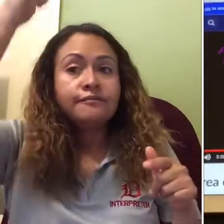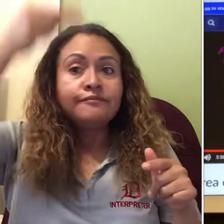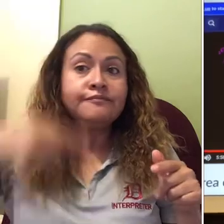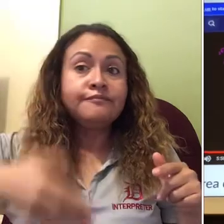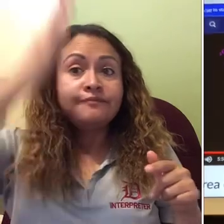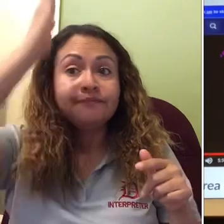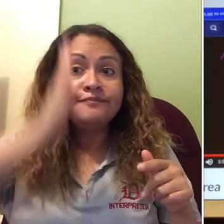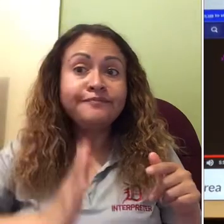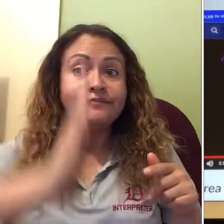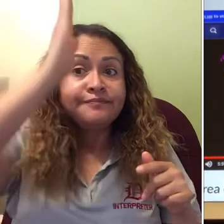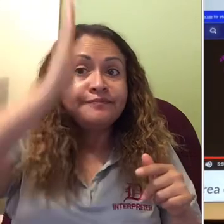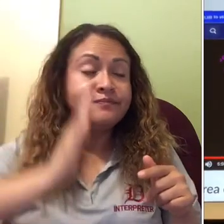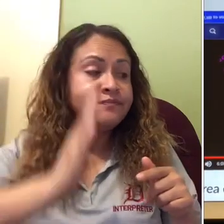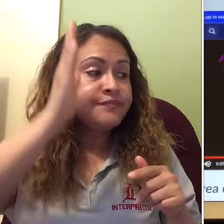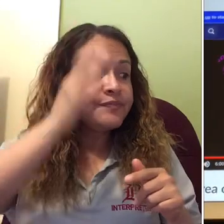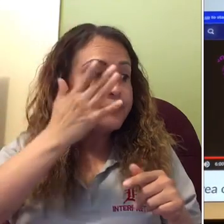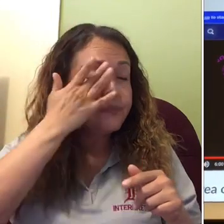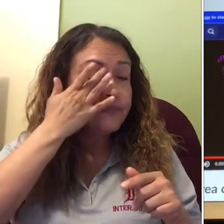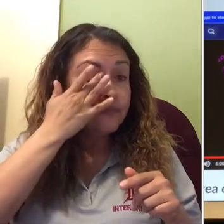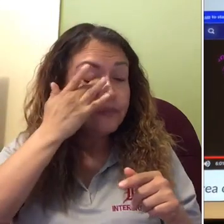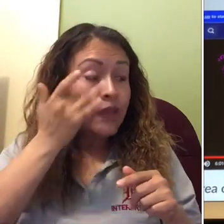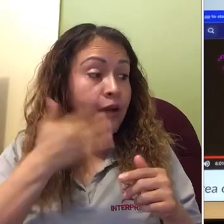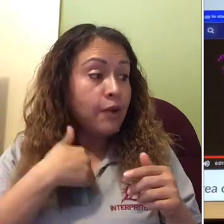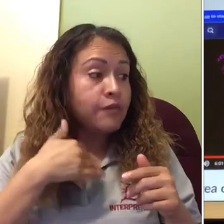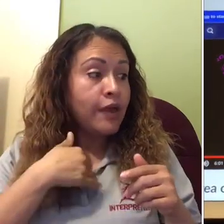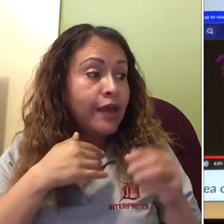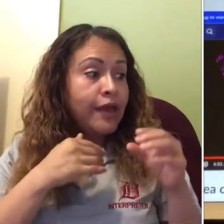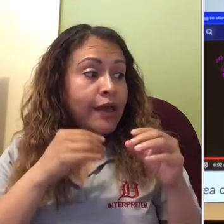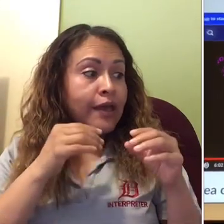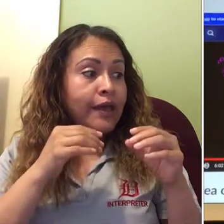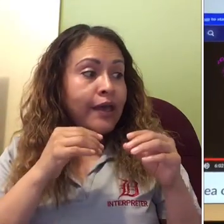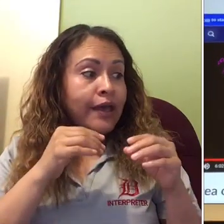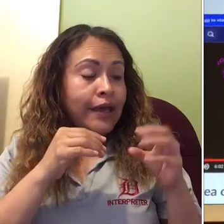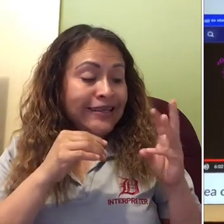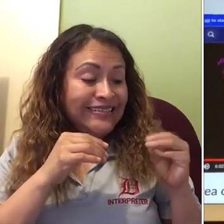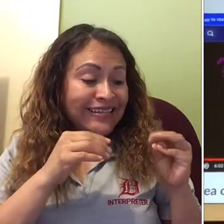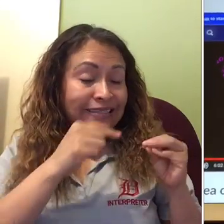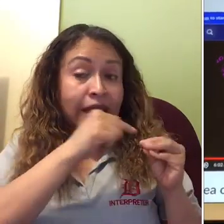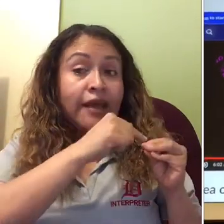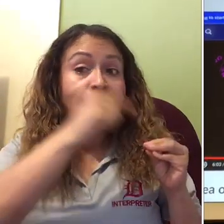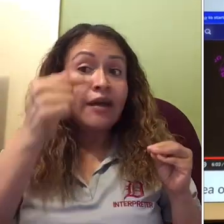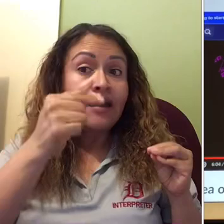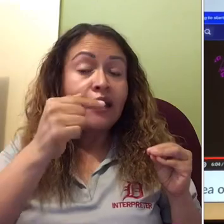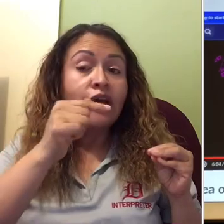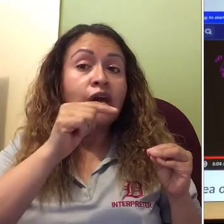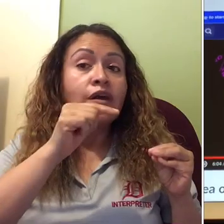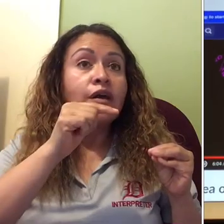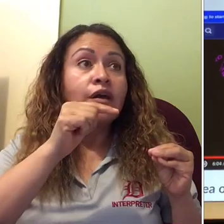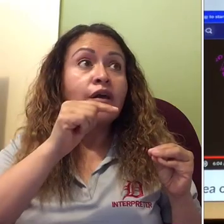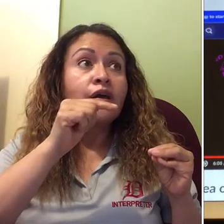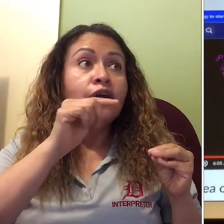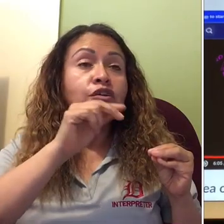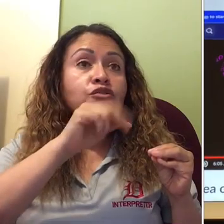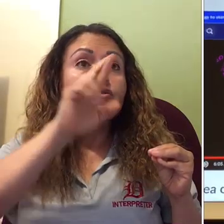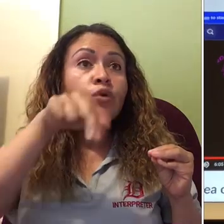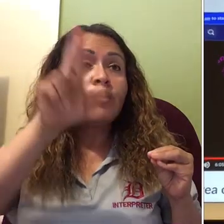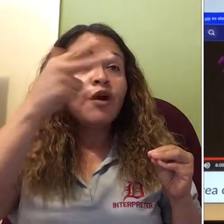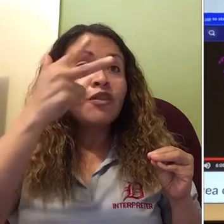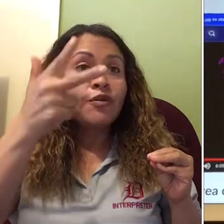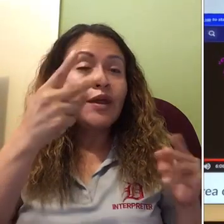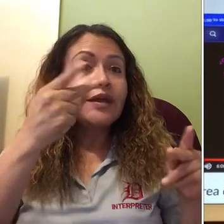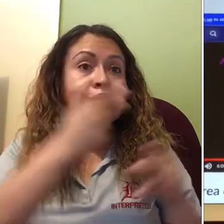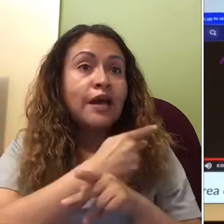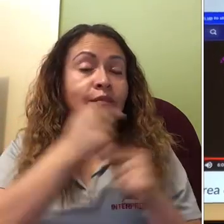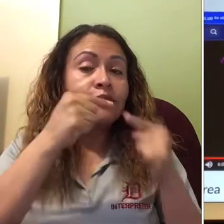90 triangles, we know that the side opposite the 60-degree side is square root of 3 times the